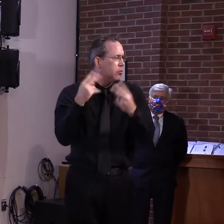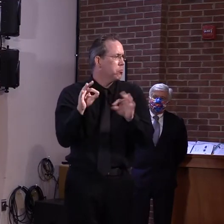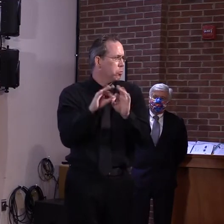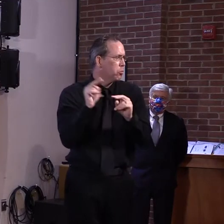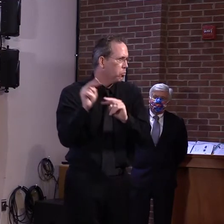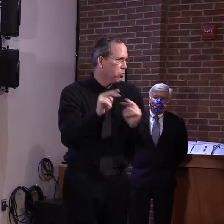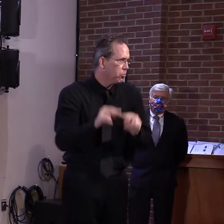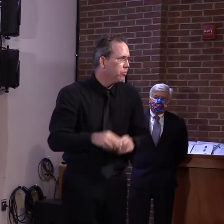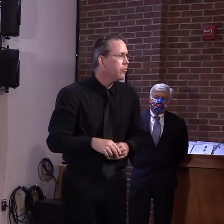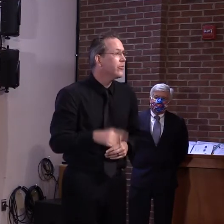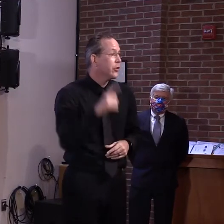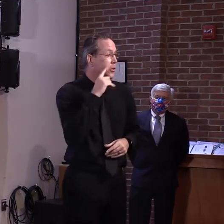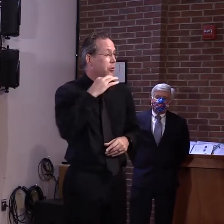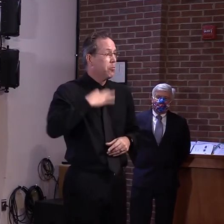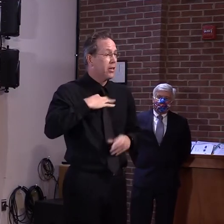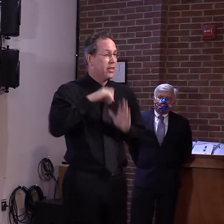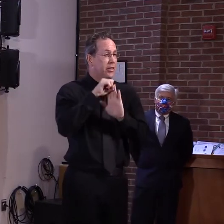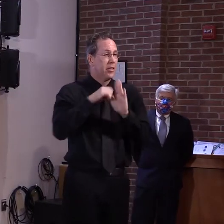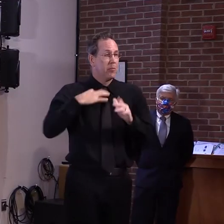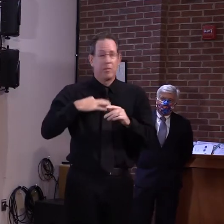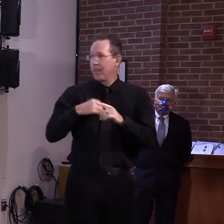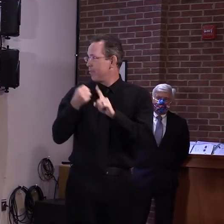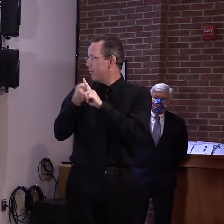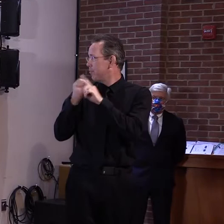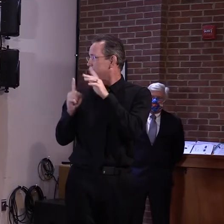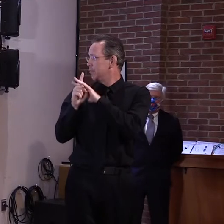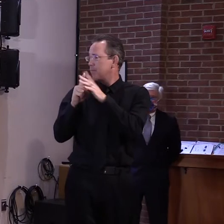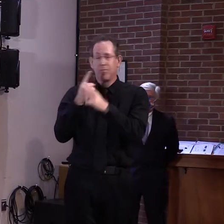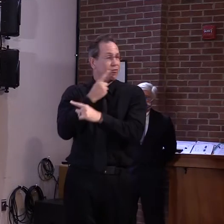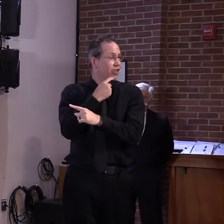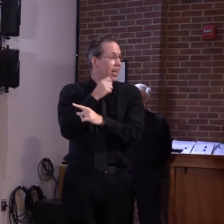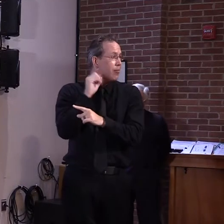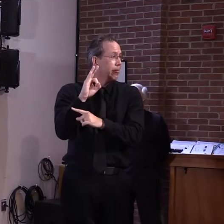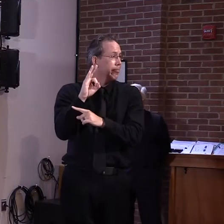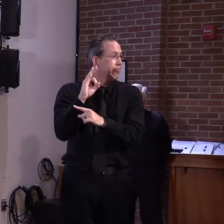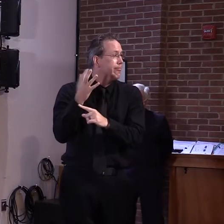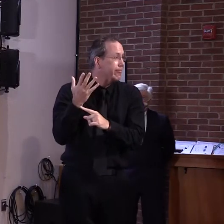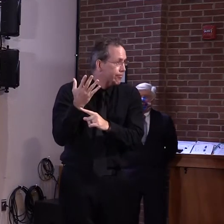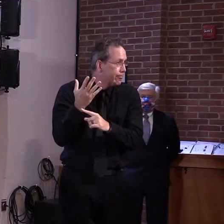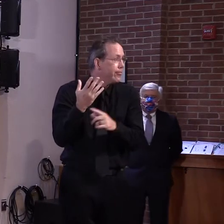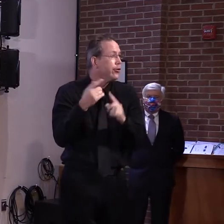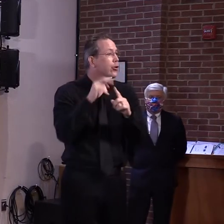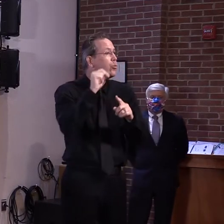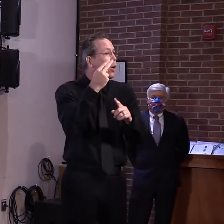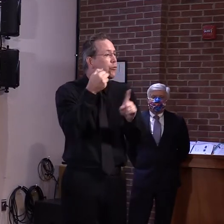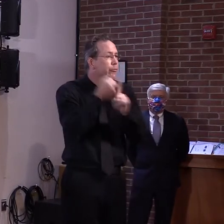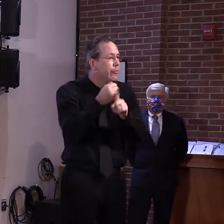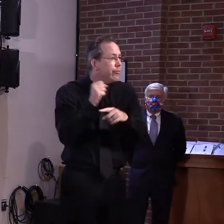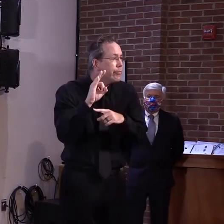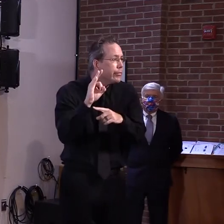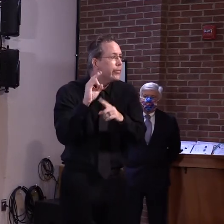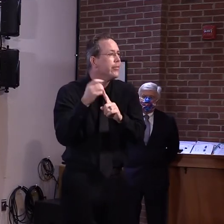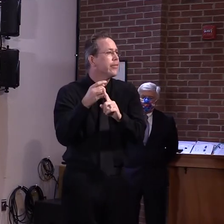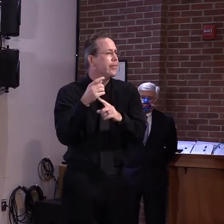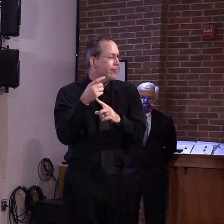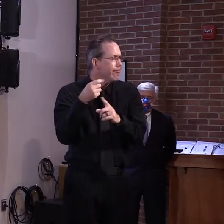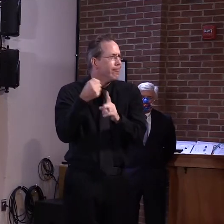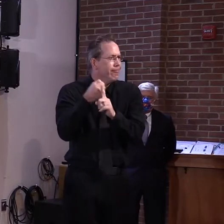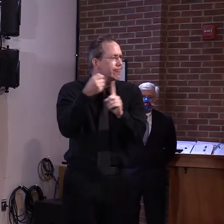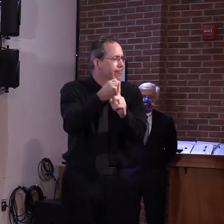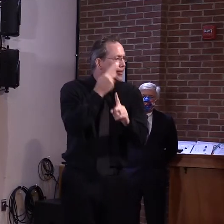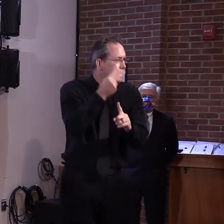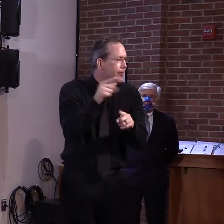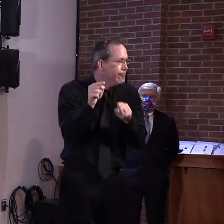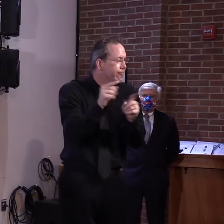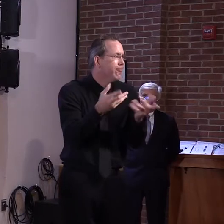outbreak with the wedding. You'll see Essex County in New Hampshire is still high. They were one of the highest counties in New York this past week based